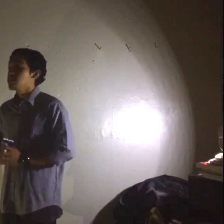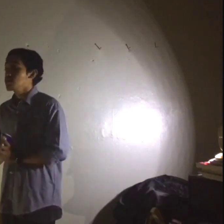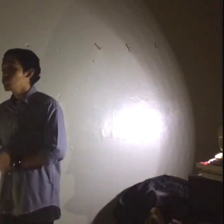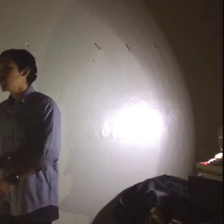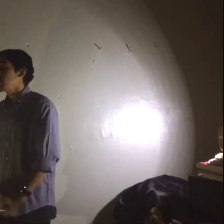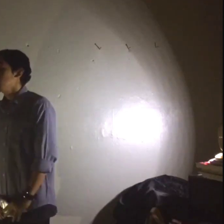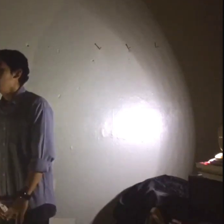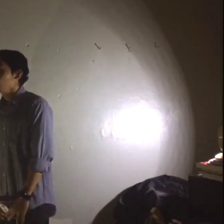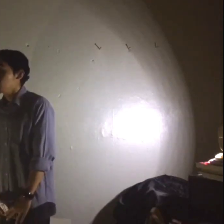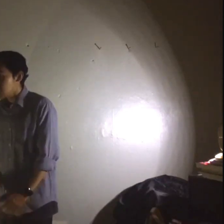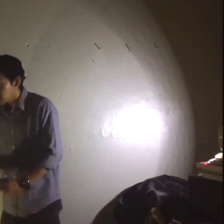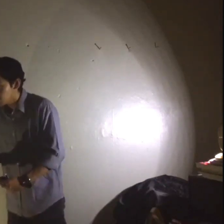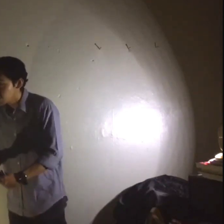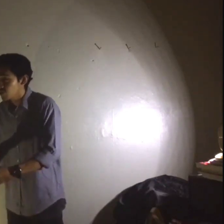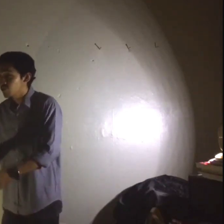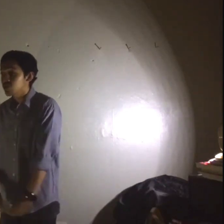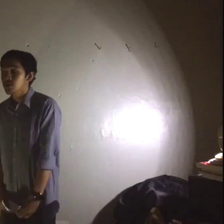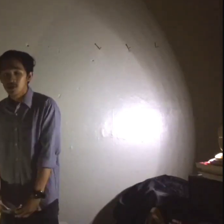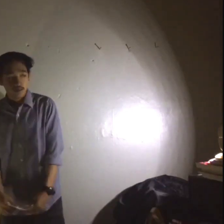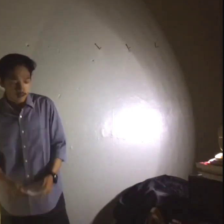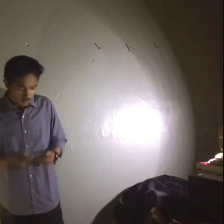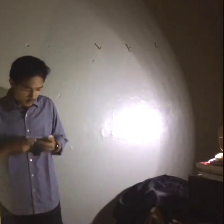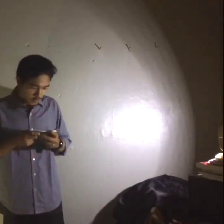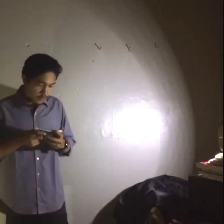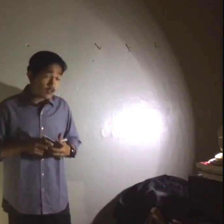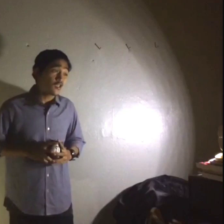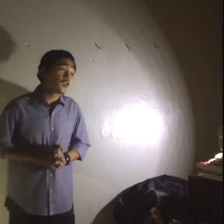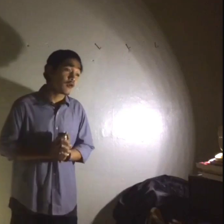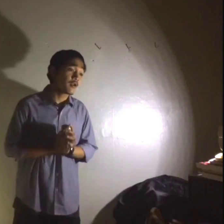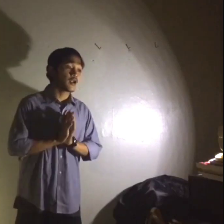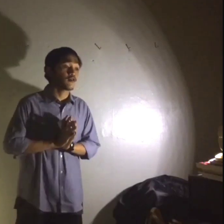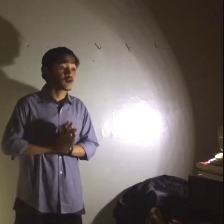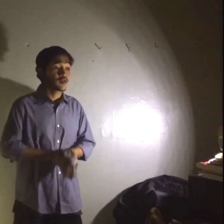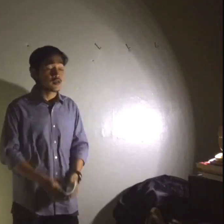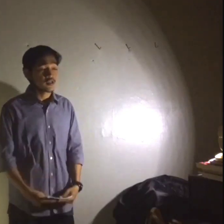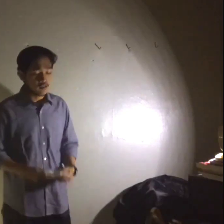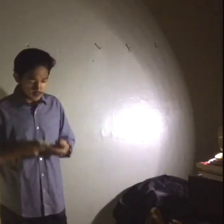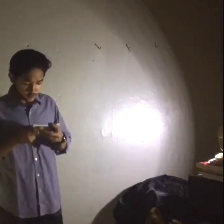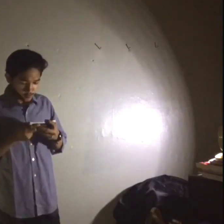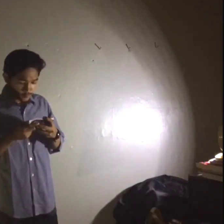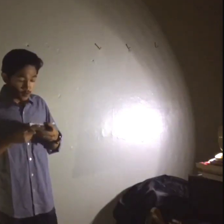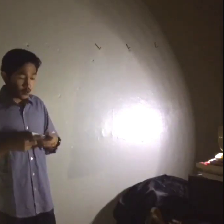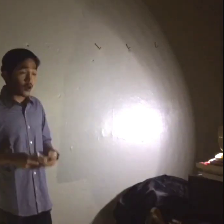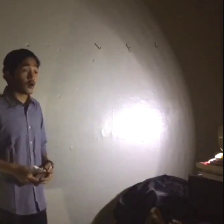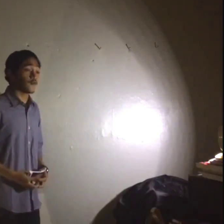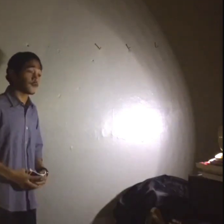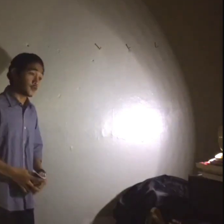the Supervisor of Sign Language Community, the Honorable our speakers of